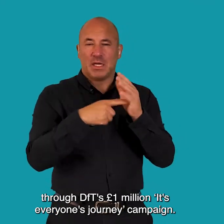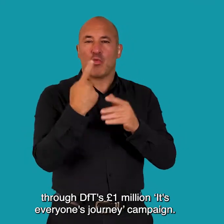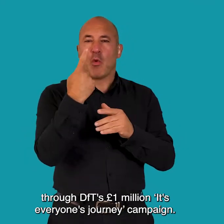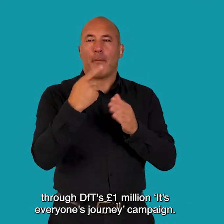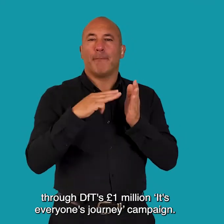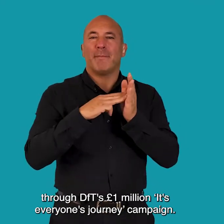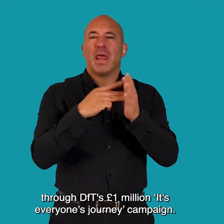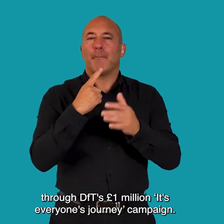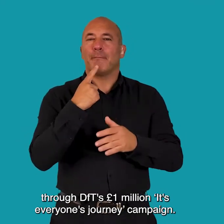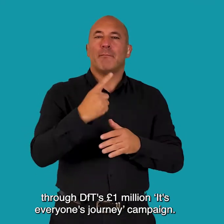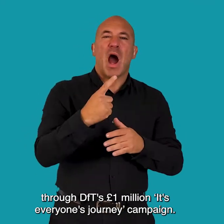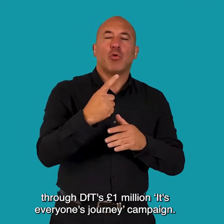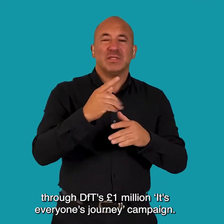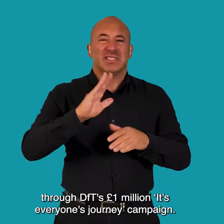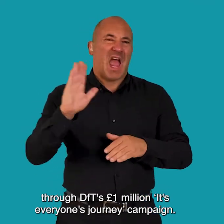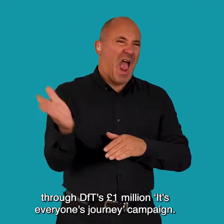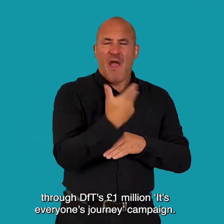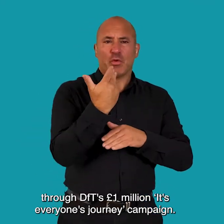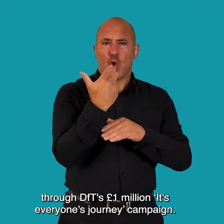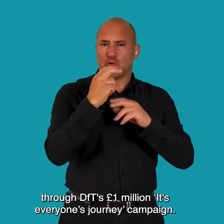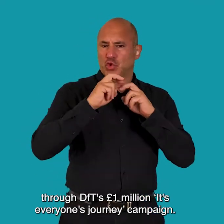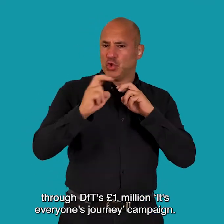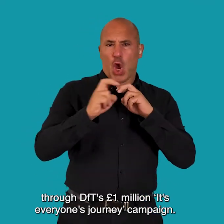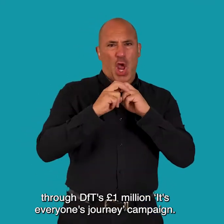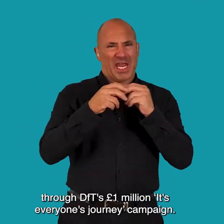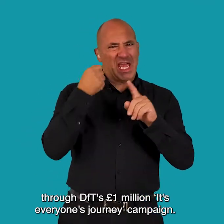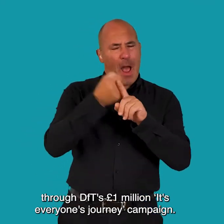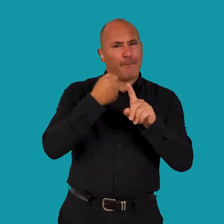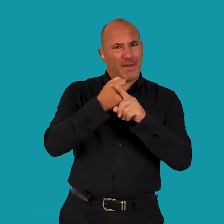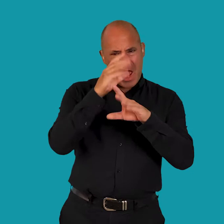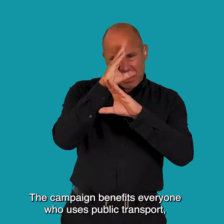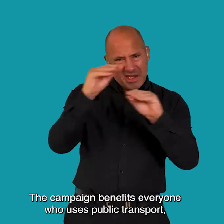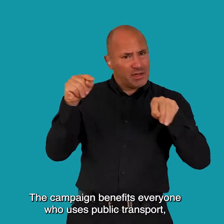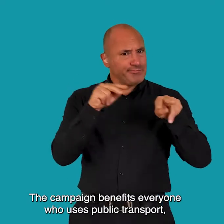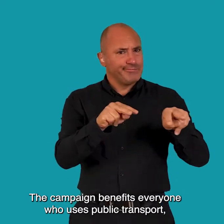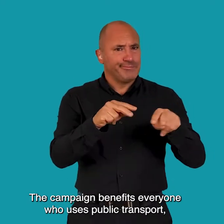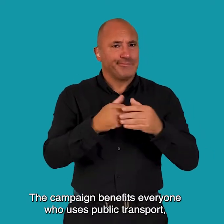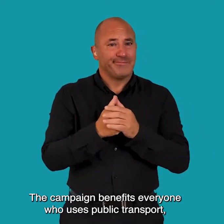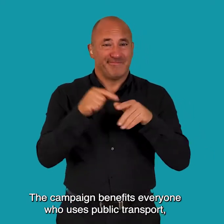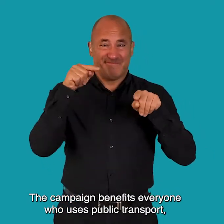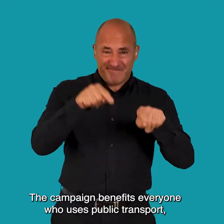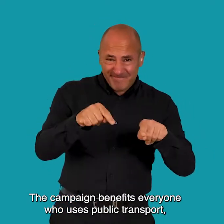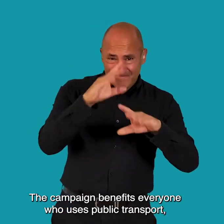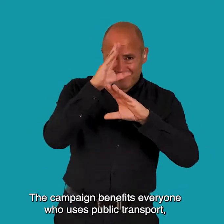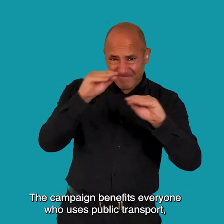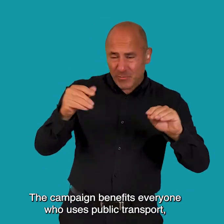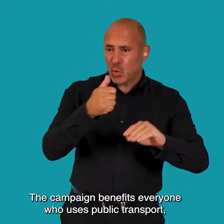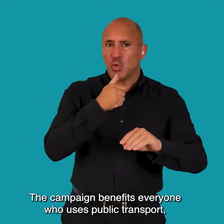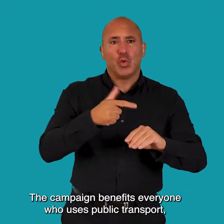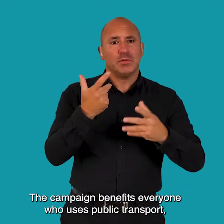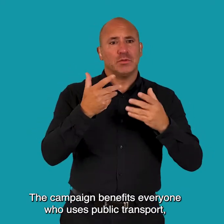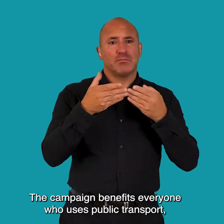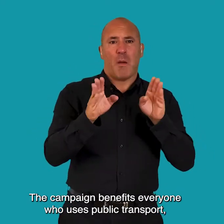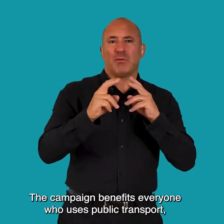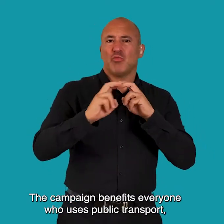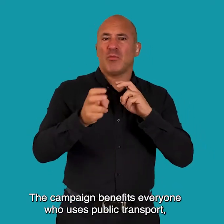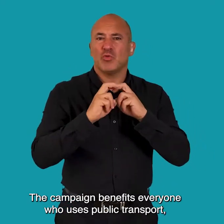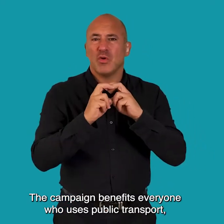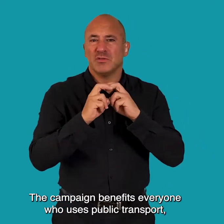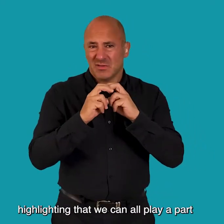£1 million It's Everyone's Journey campaign. The campaign benefits everyone who uses public transport,